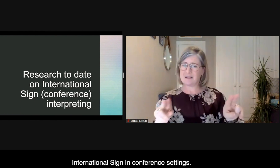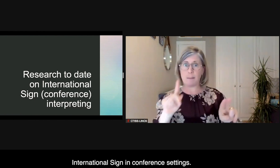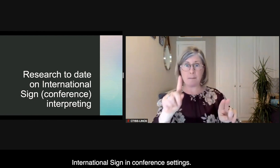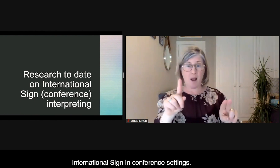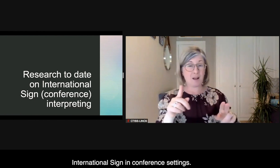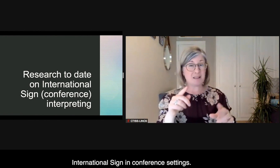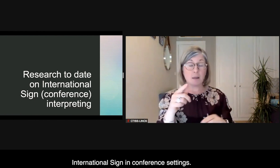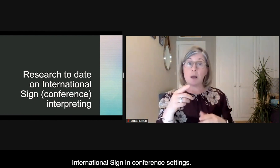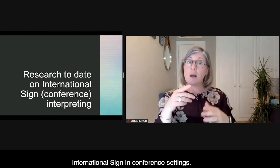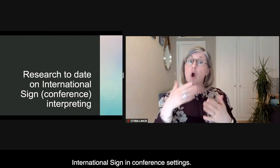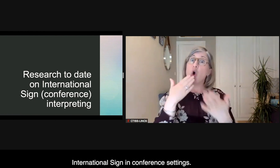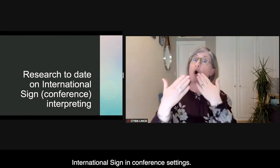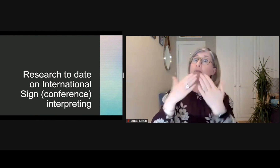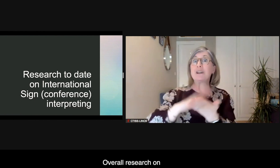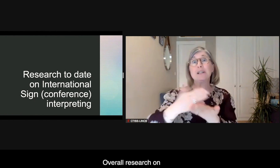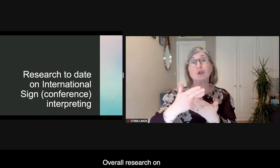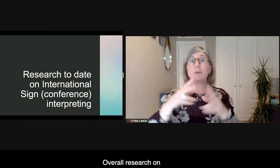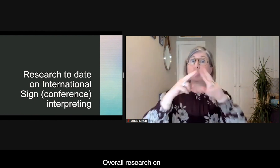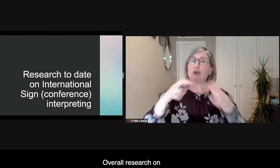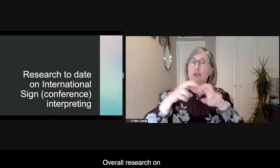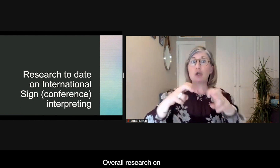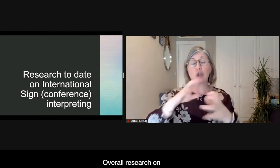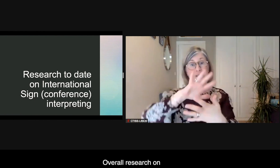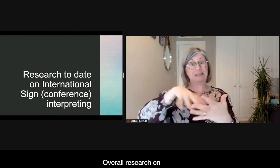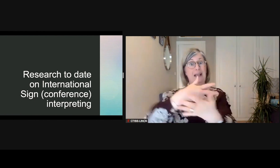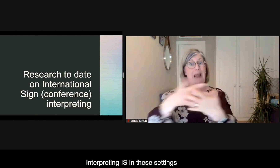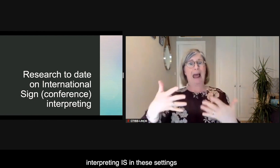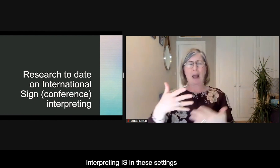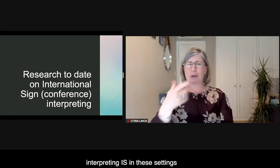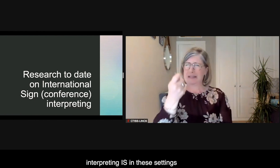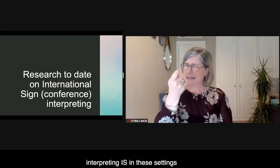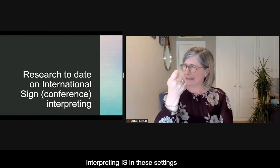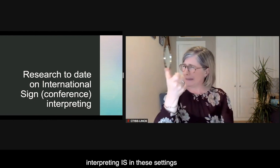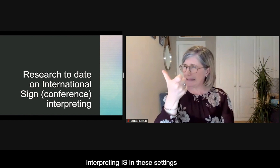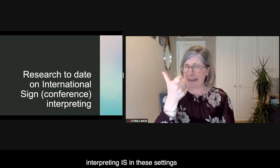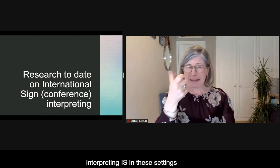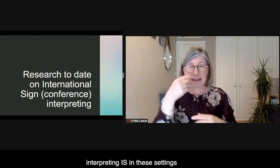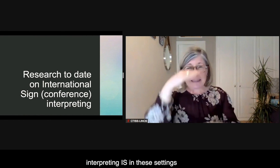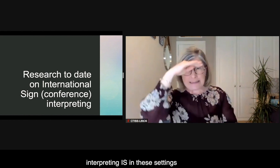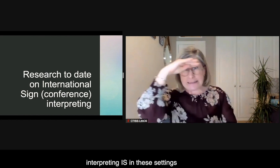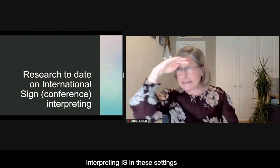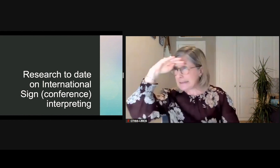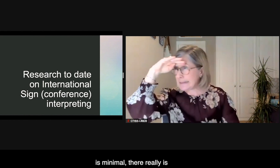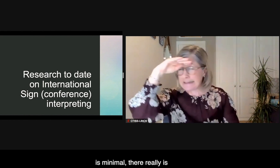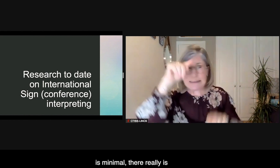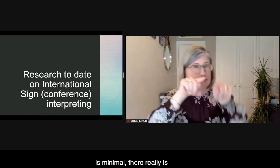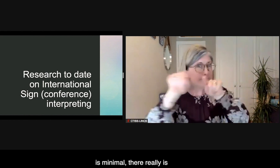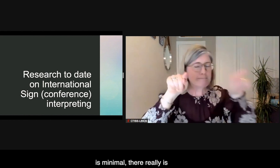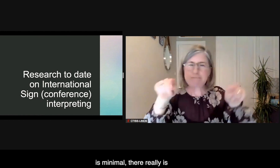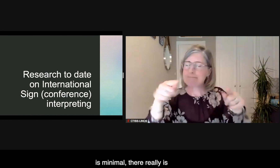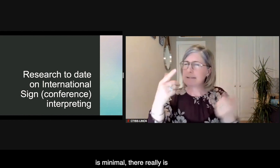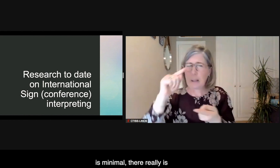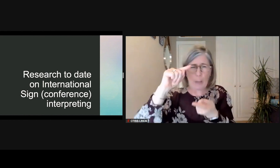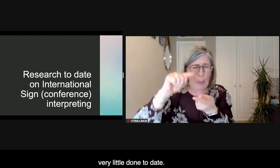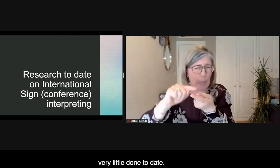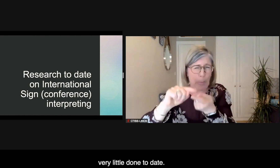international sign in conference settings. Overall, research on interpreting IS in these settings is minimal. There is very little done to